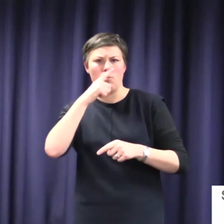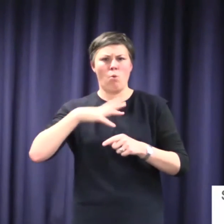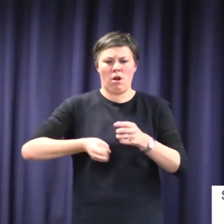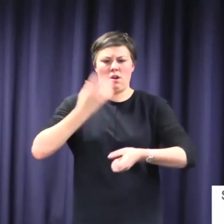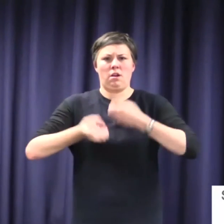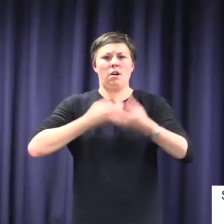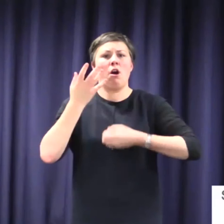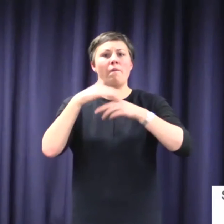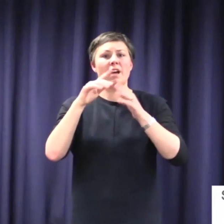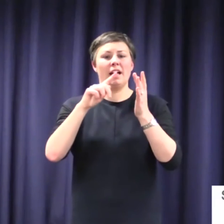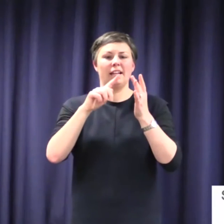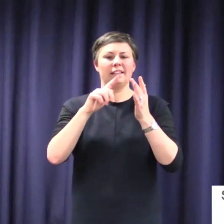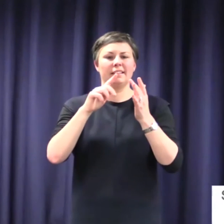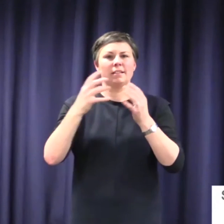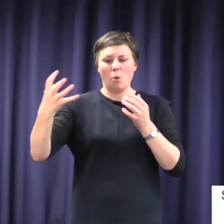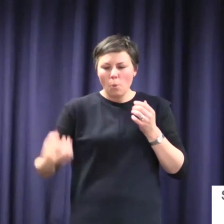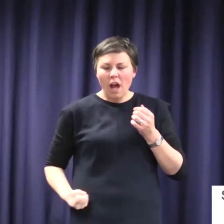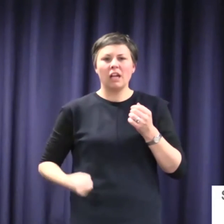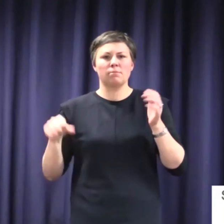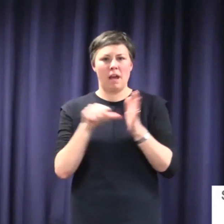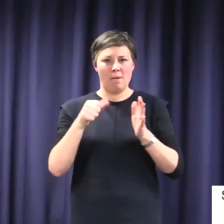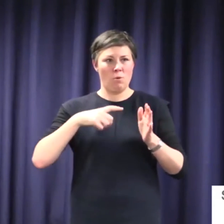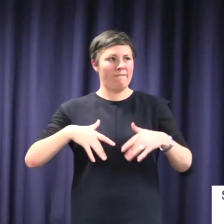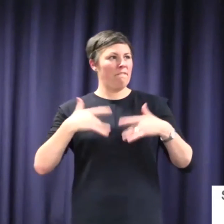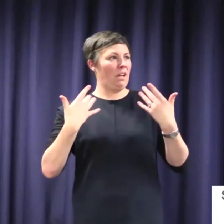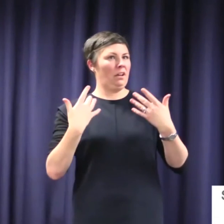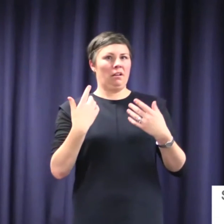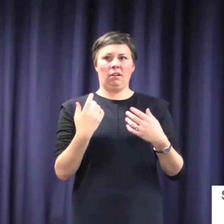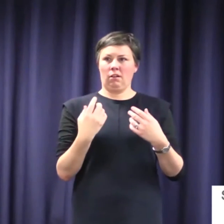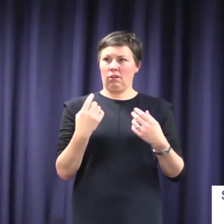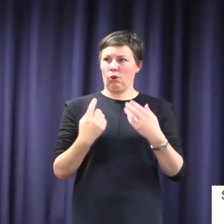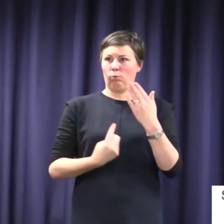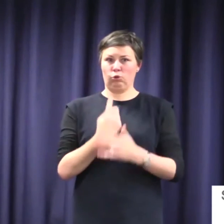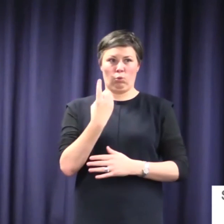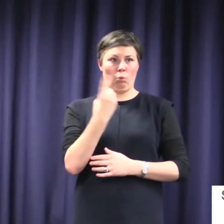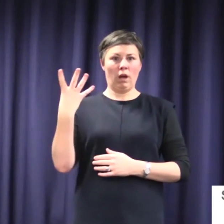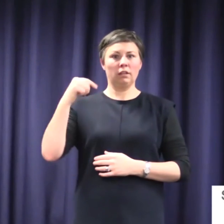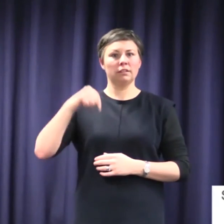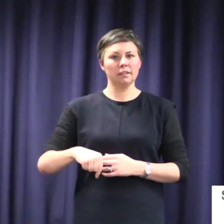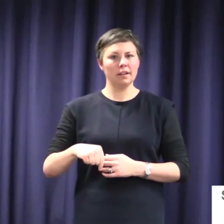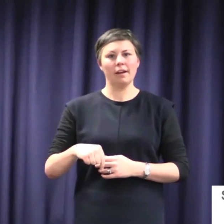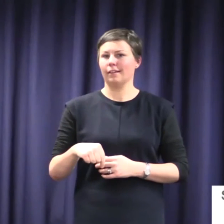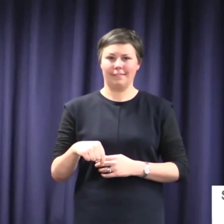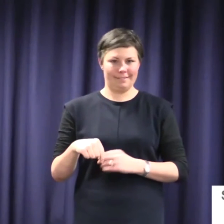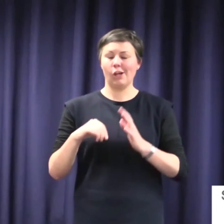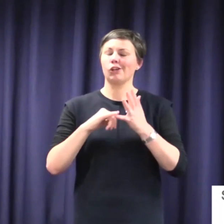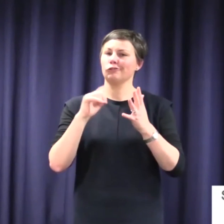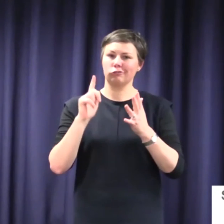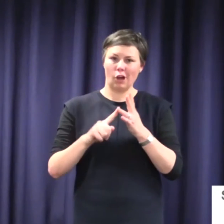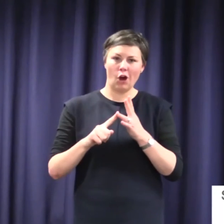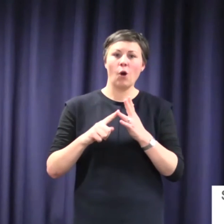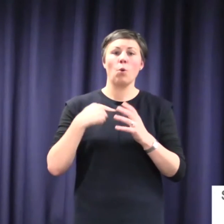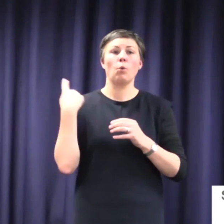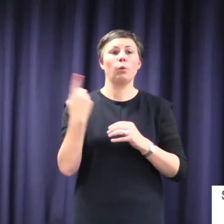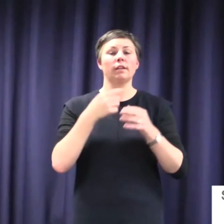concerns tonight is because they feel that this is their only, one and only opportunity to do so. So just to reiterate